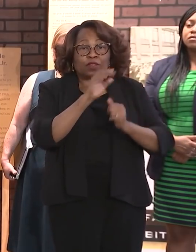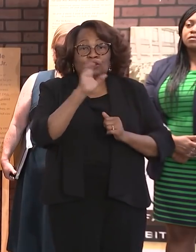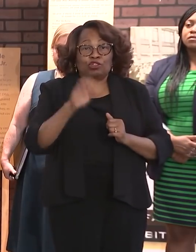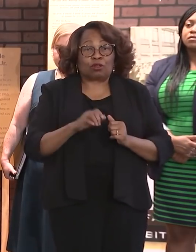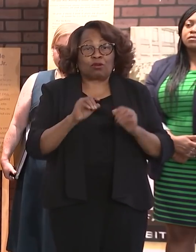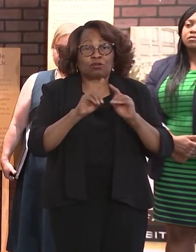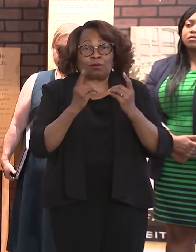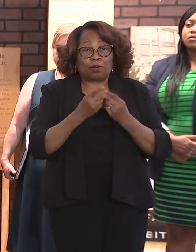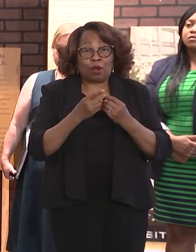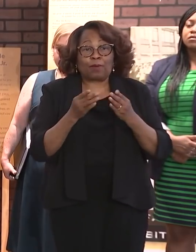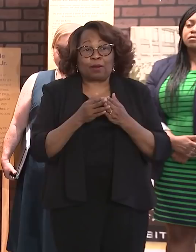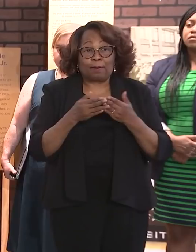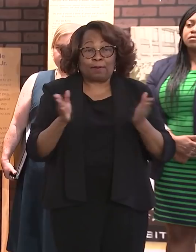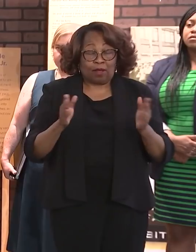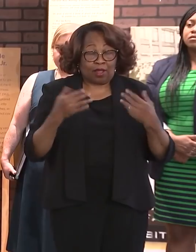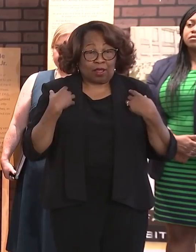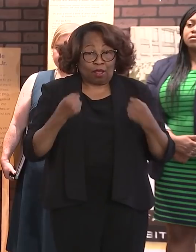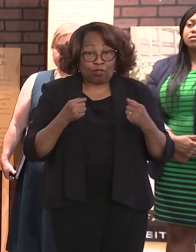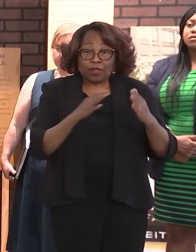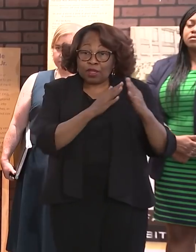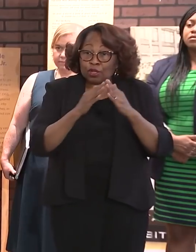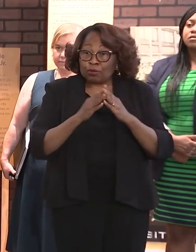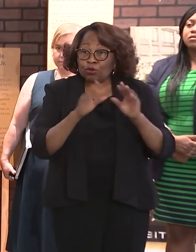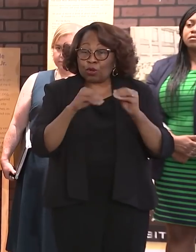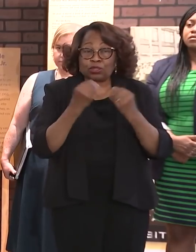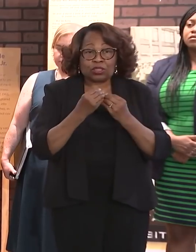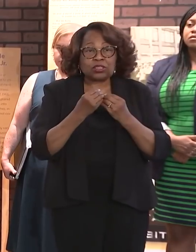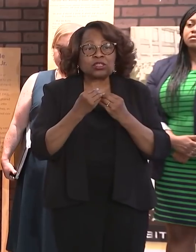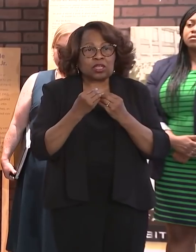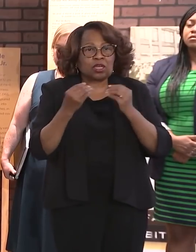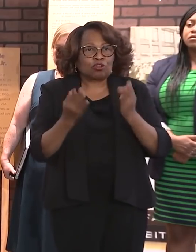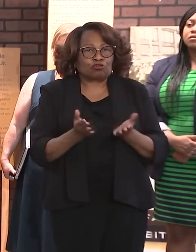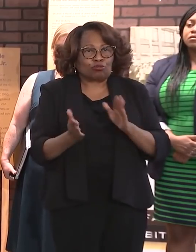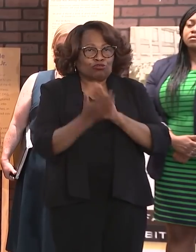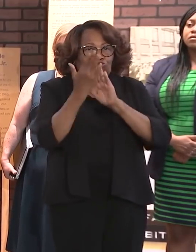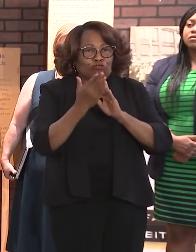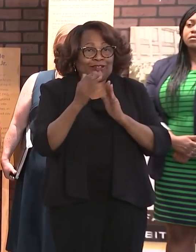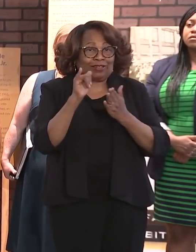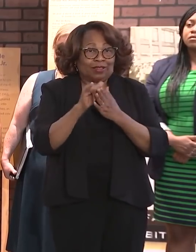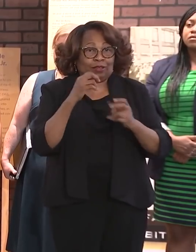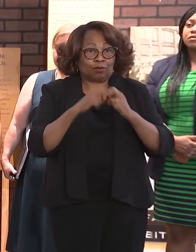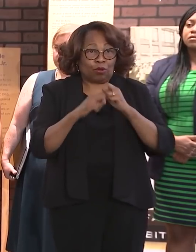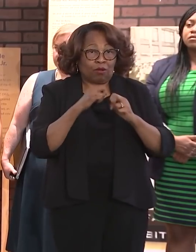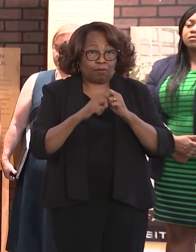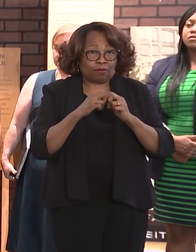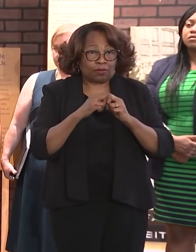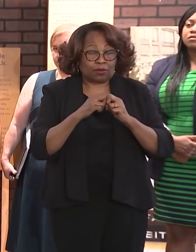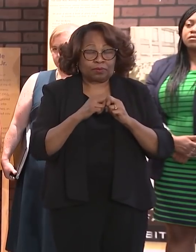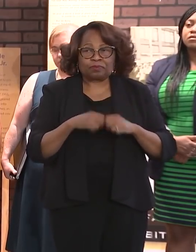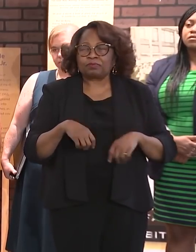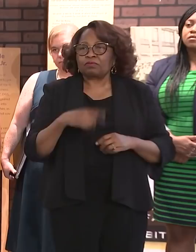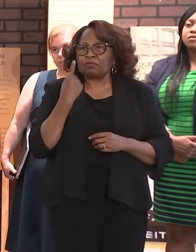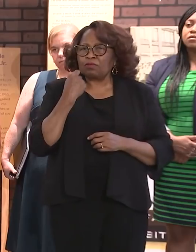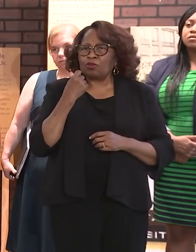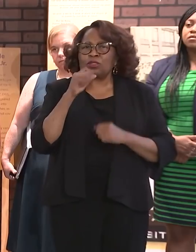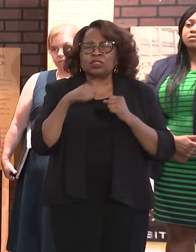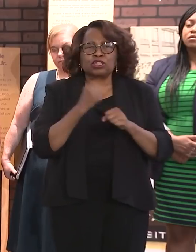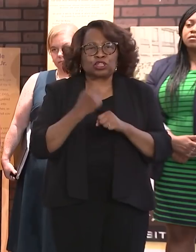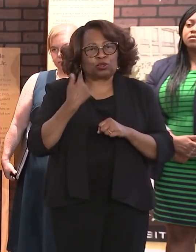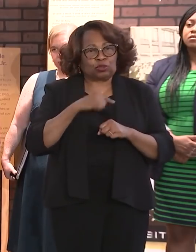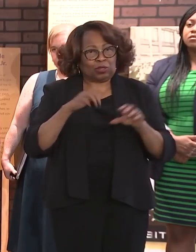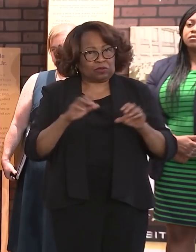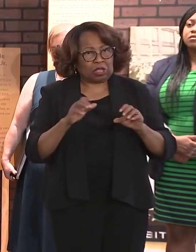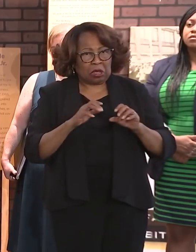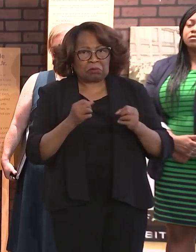Department of Public Health and our community organizations to address these inequities once and for all. In recent years, we've taken a number of